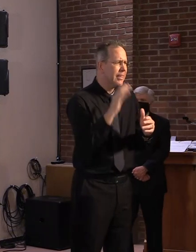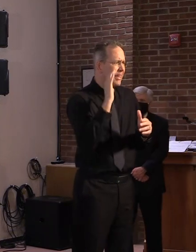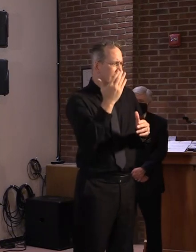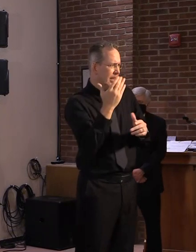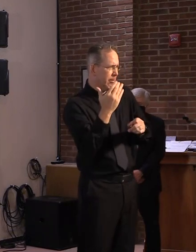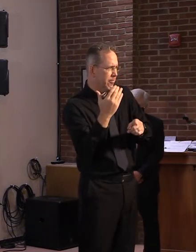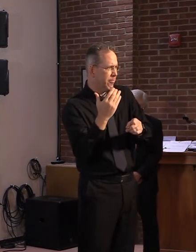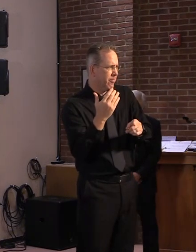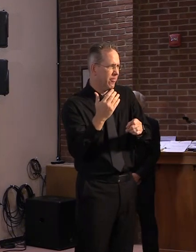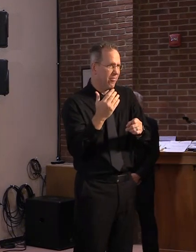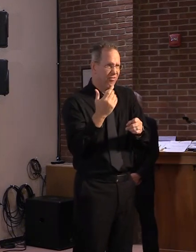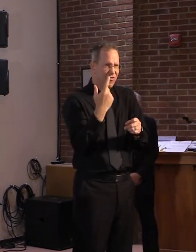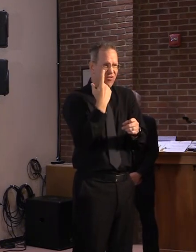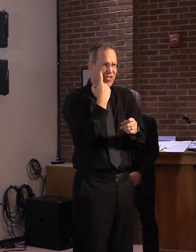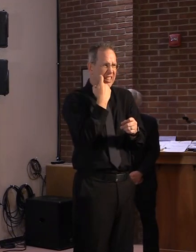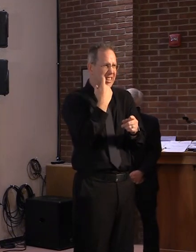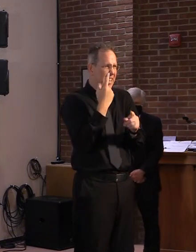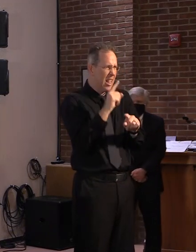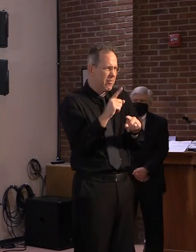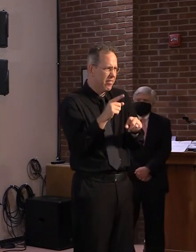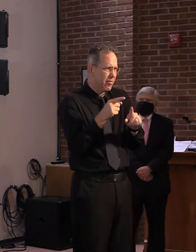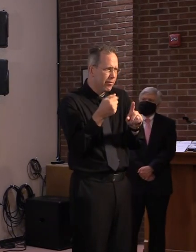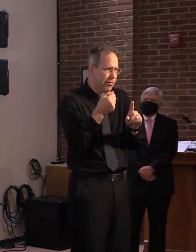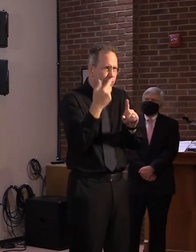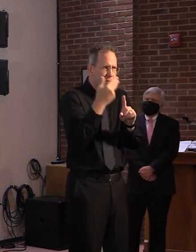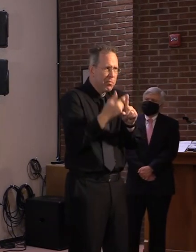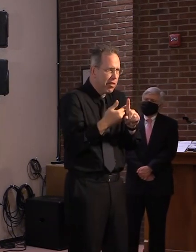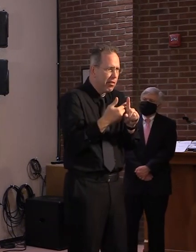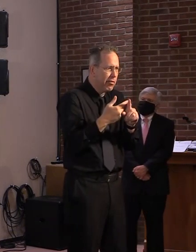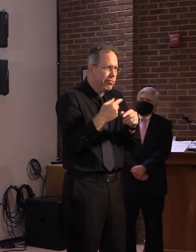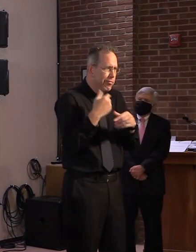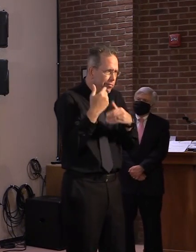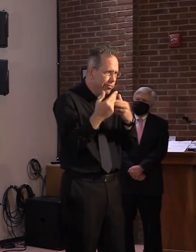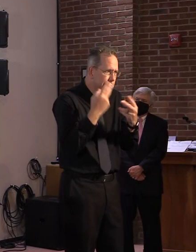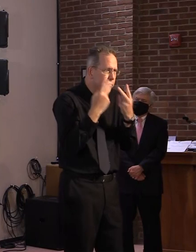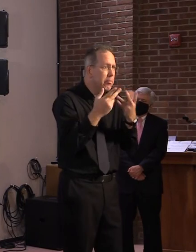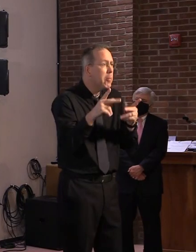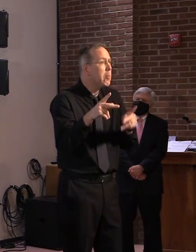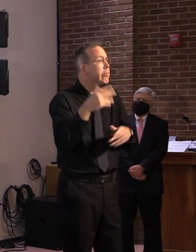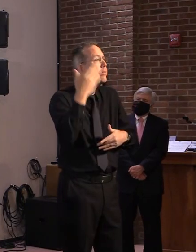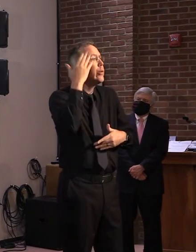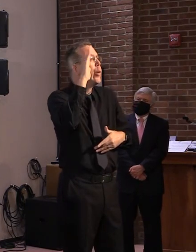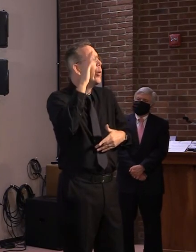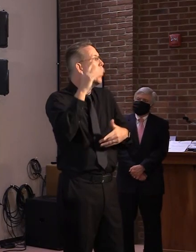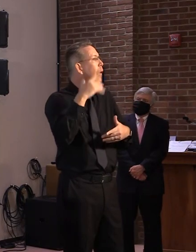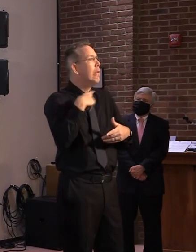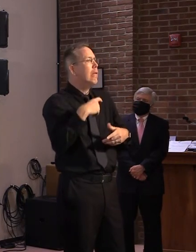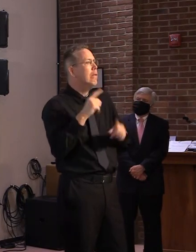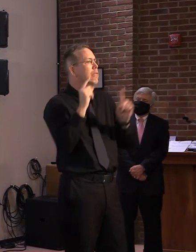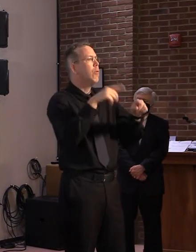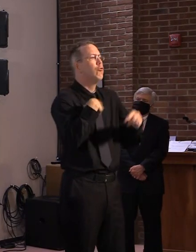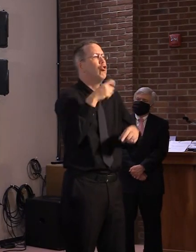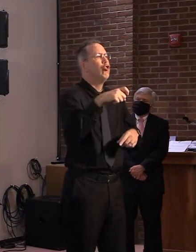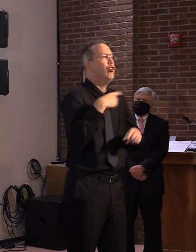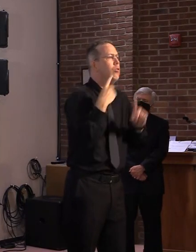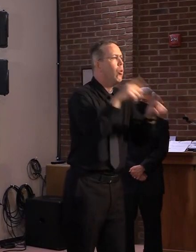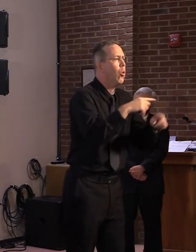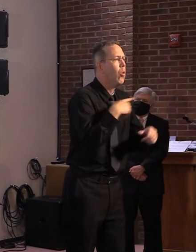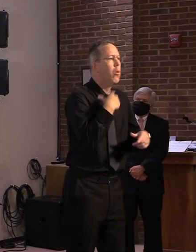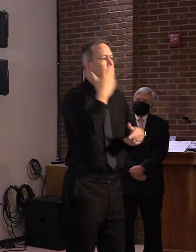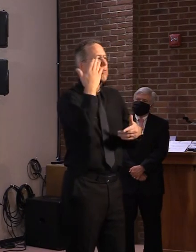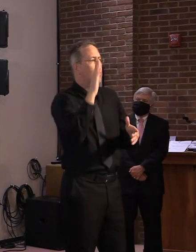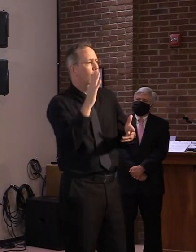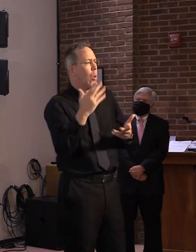country, around the world. And there are some clear places where there were surges, and it's quite evident that death rates